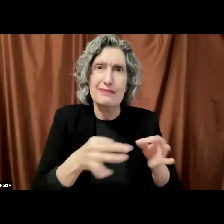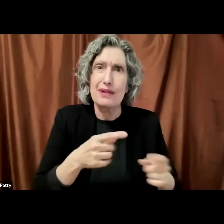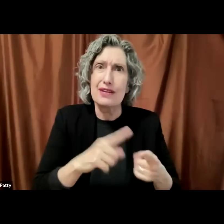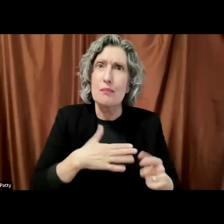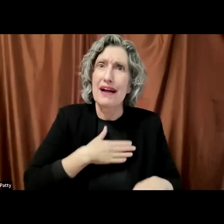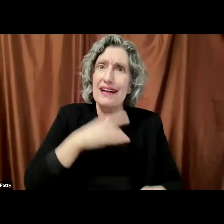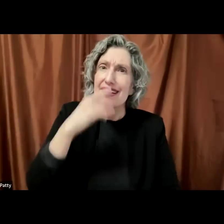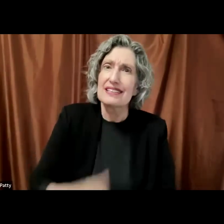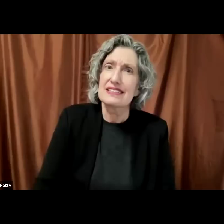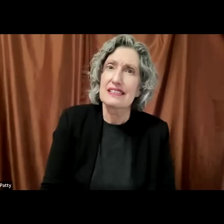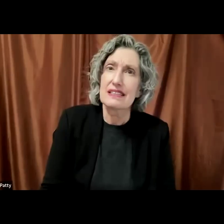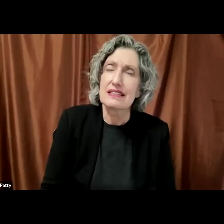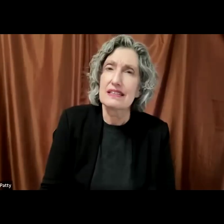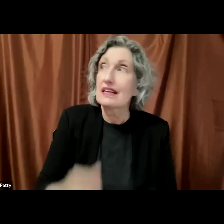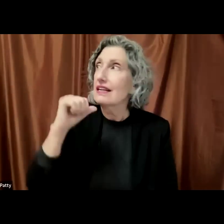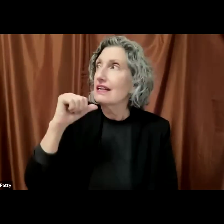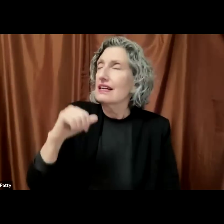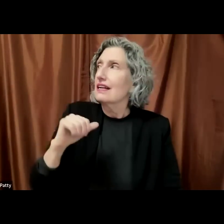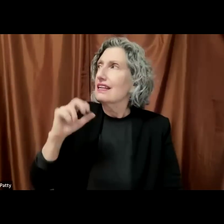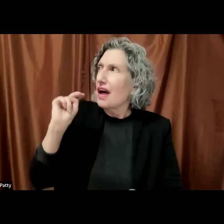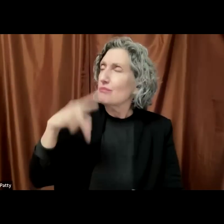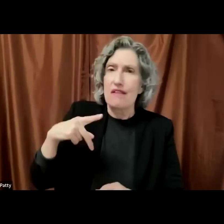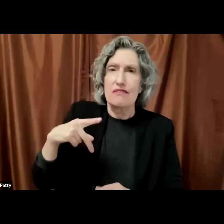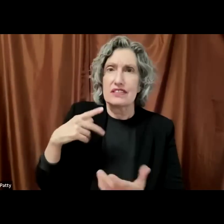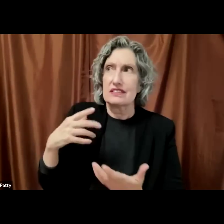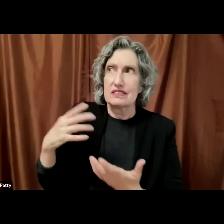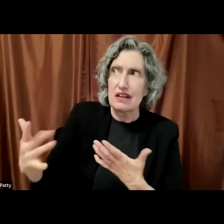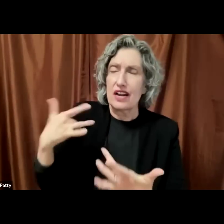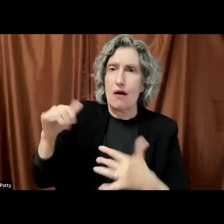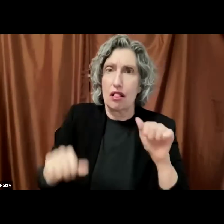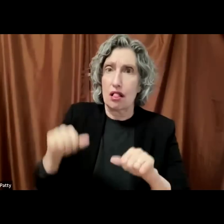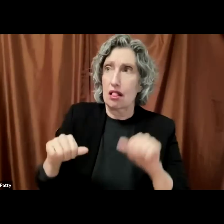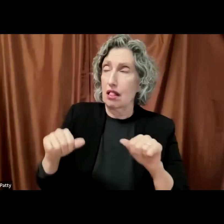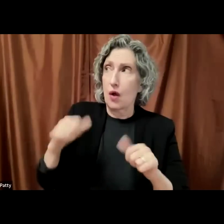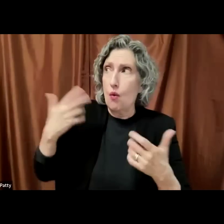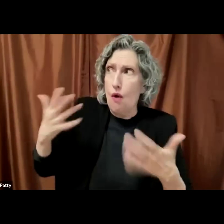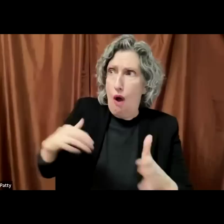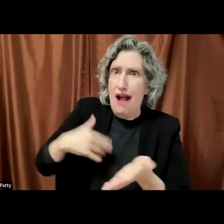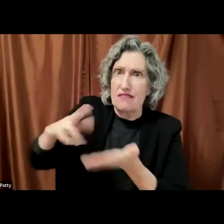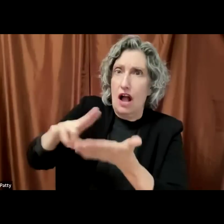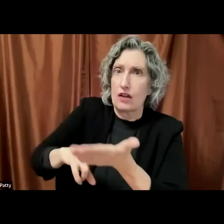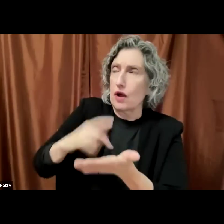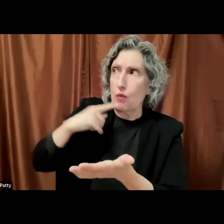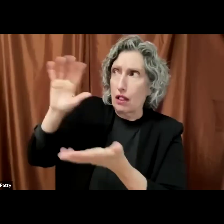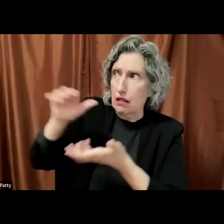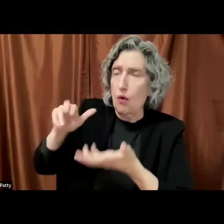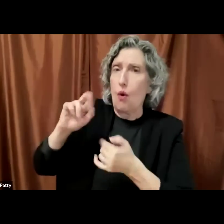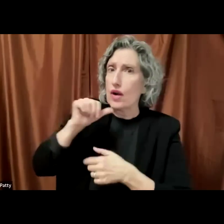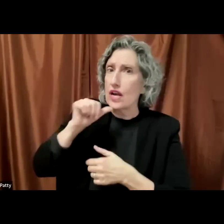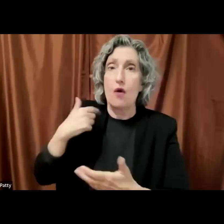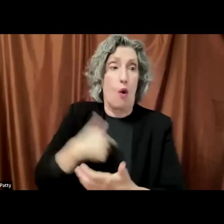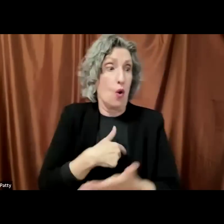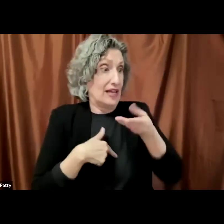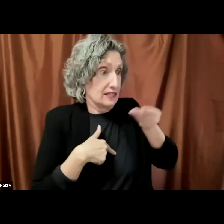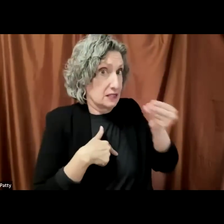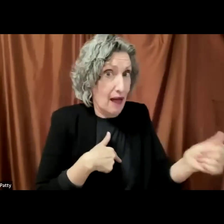Nonprofits receiving federal grants are struggling to understand whether they will receive the contractually agreed dollars or reimbursements for money already